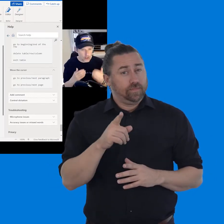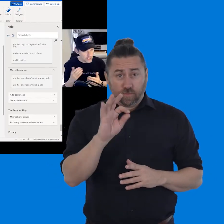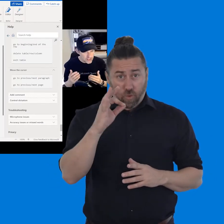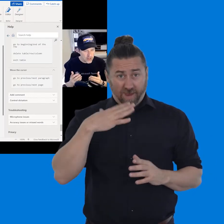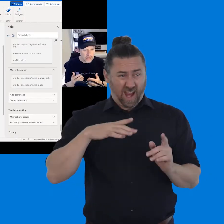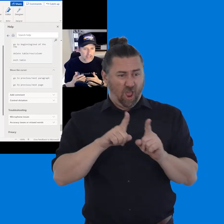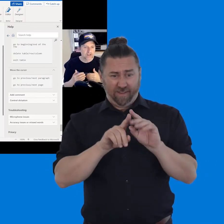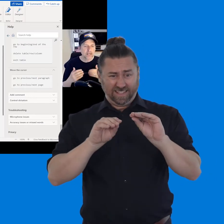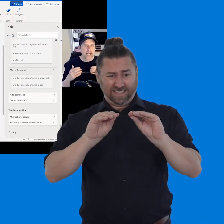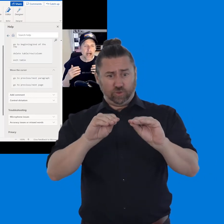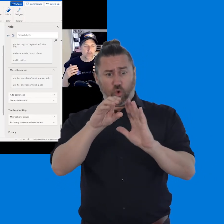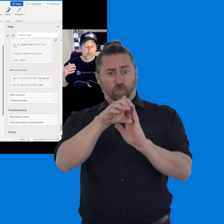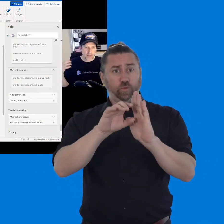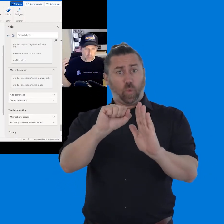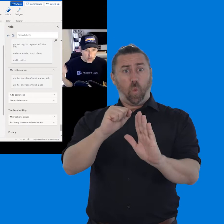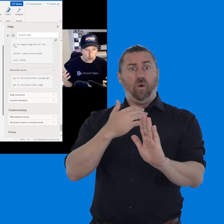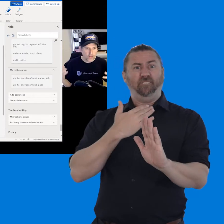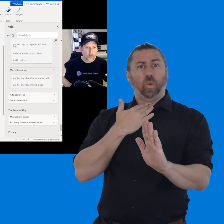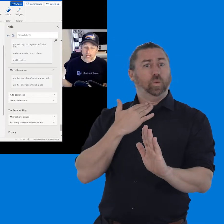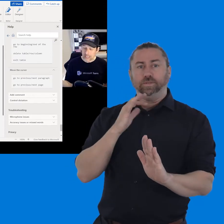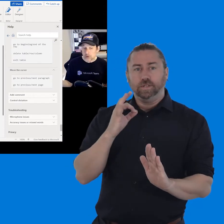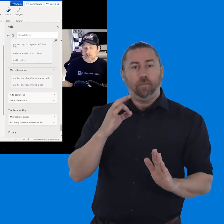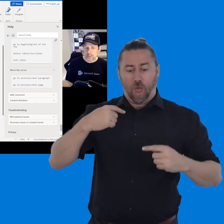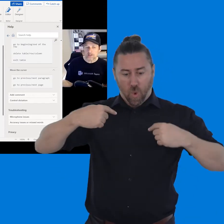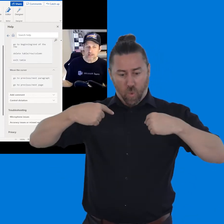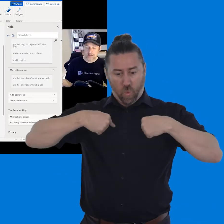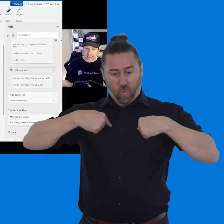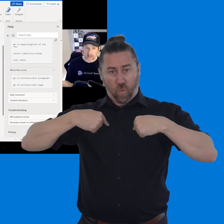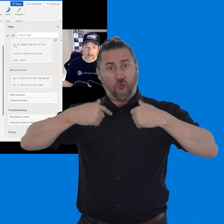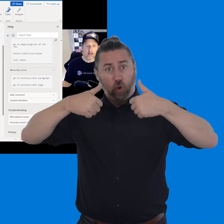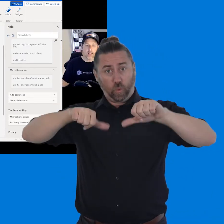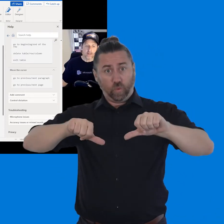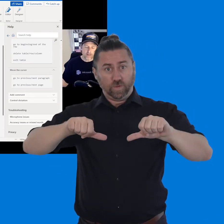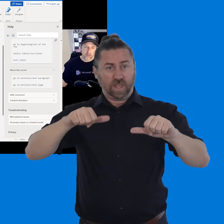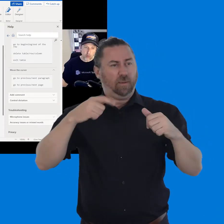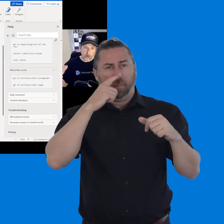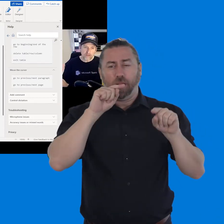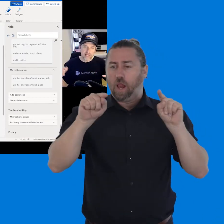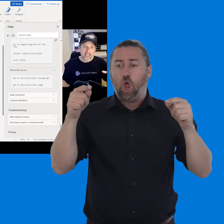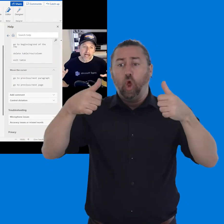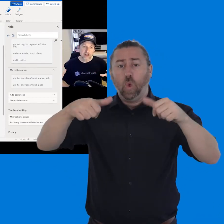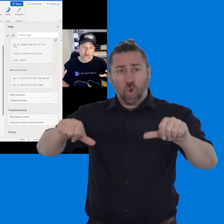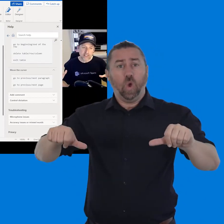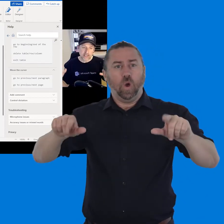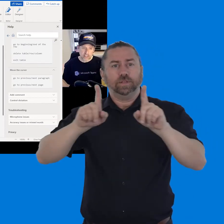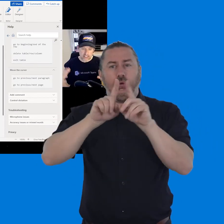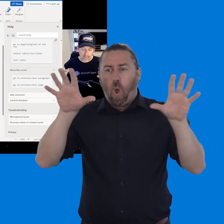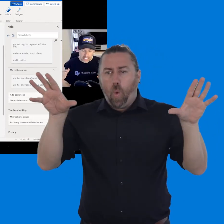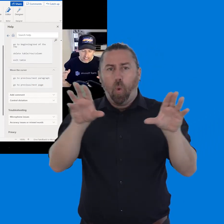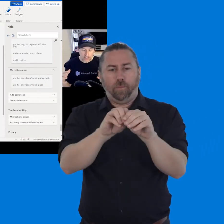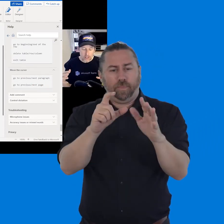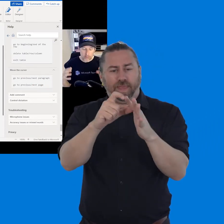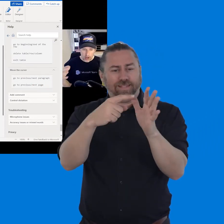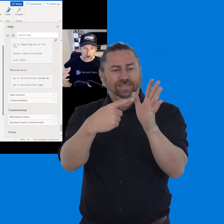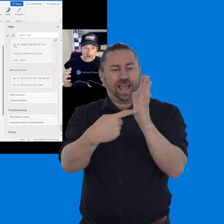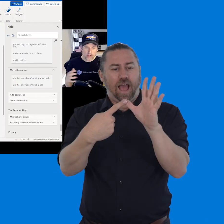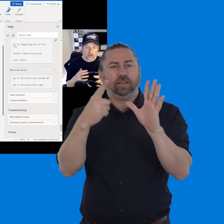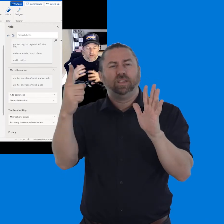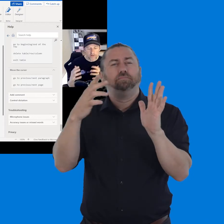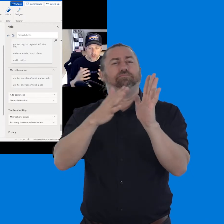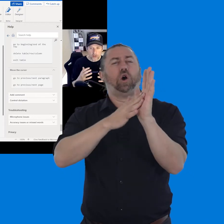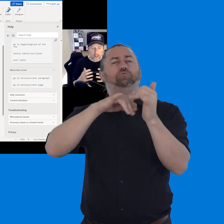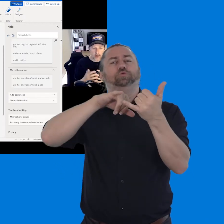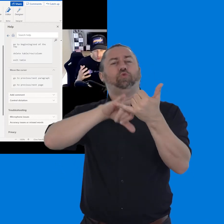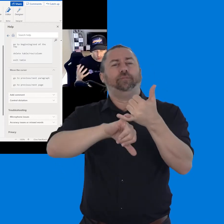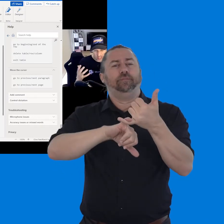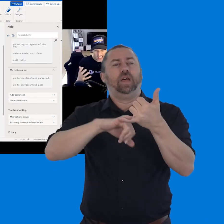again, you don't need to train it, but the more that we use it together, then more of that data is actually taken in by